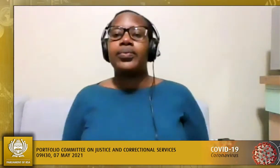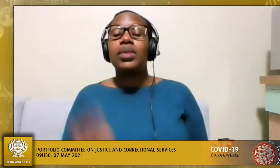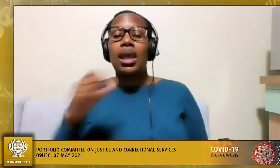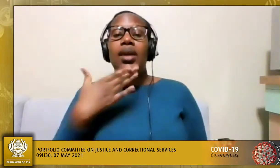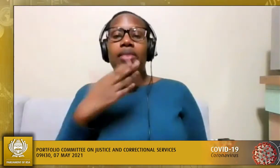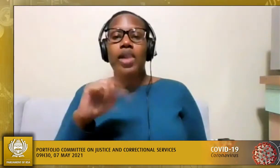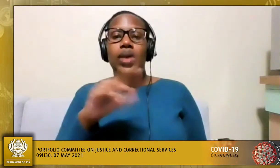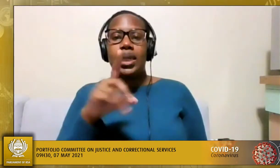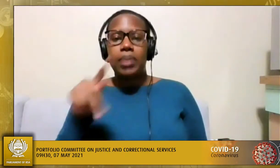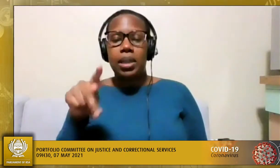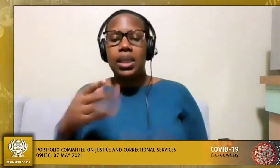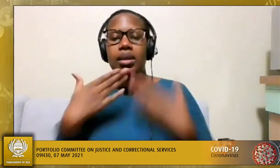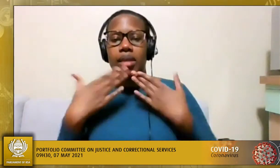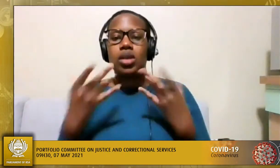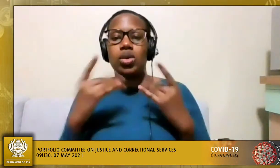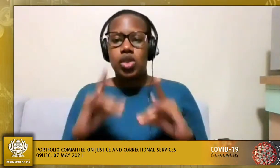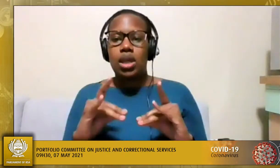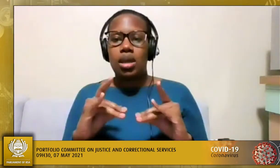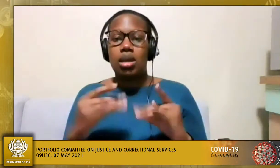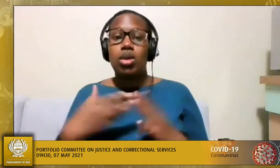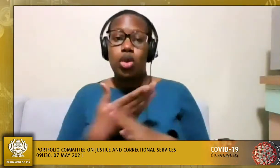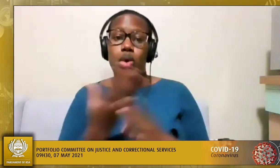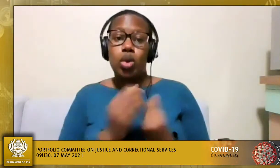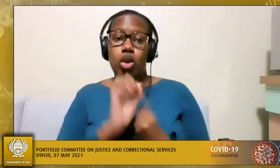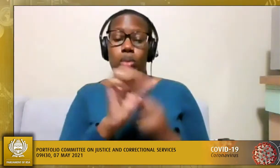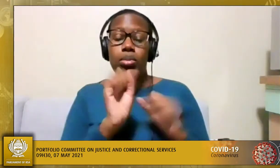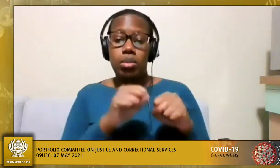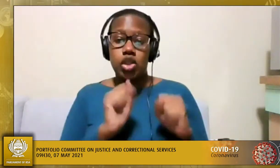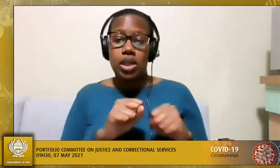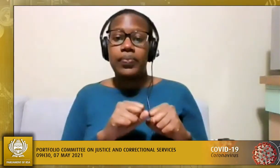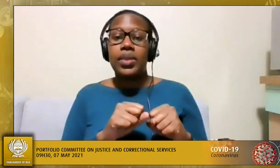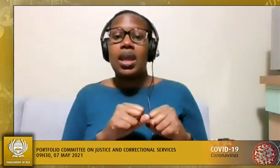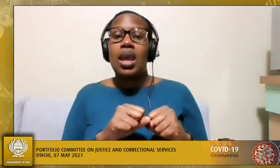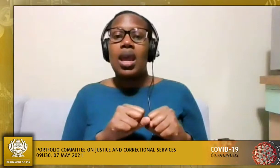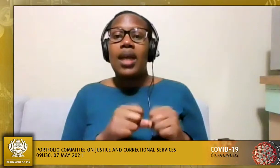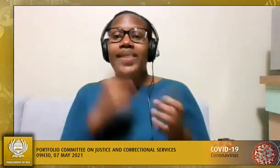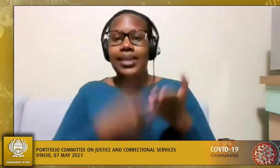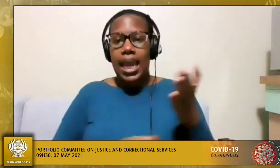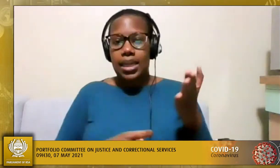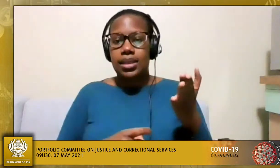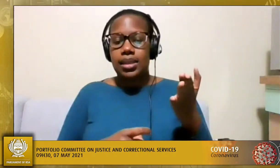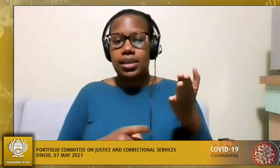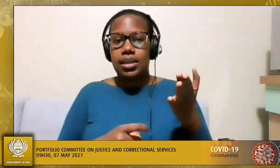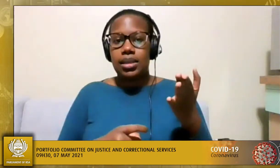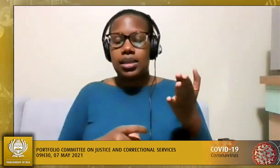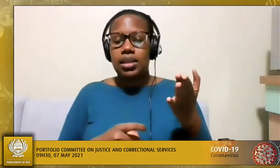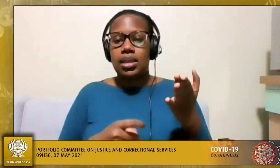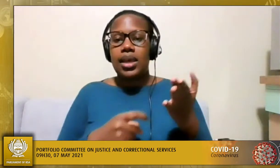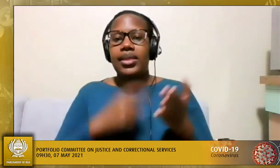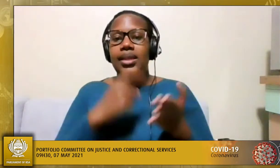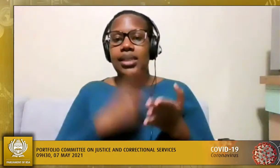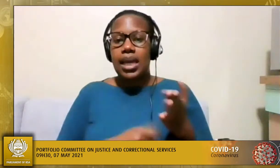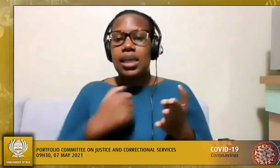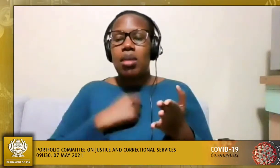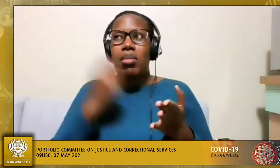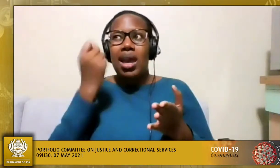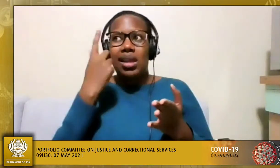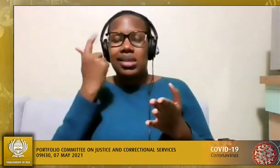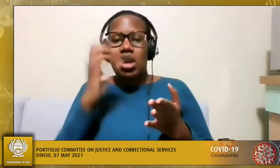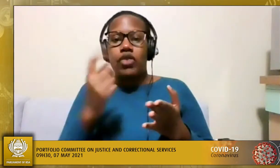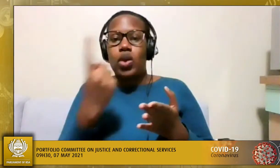ndpp and thank you chairperson through with your permission the text the question on the tax our understanding of the question was